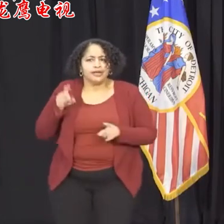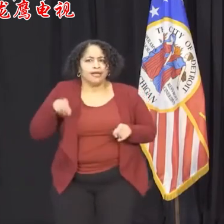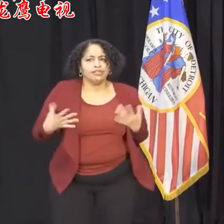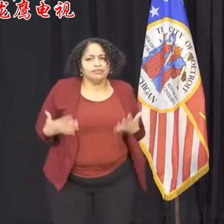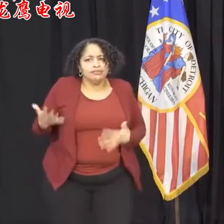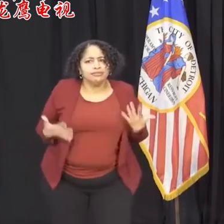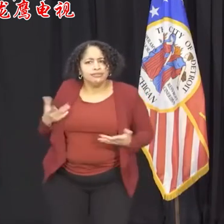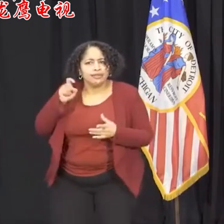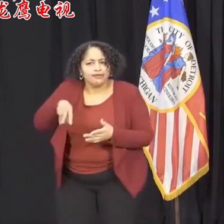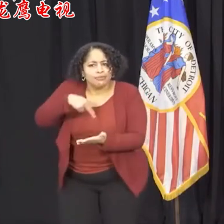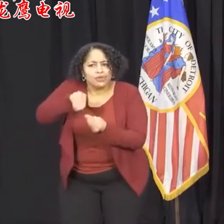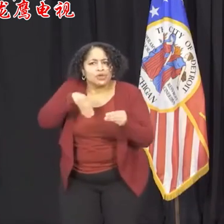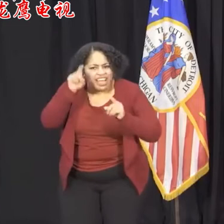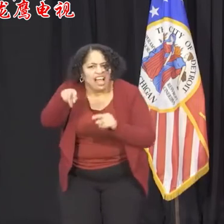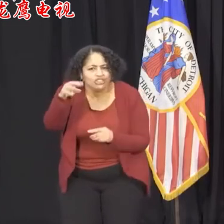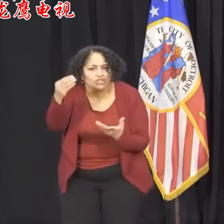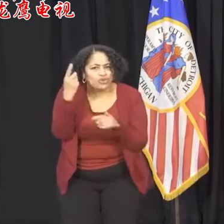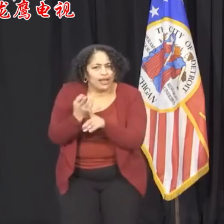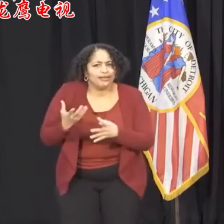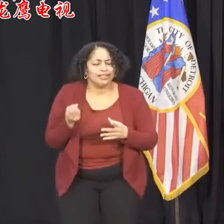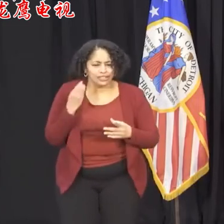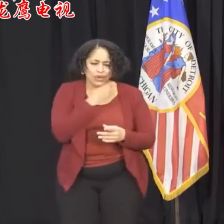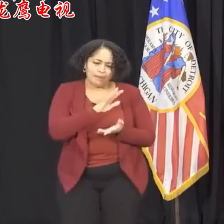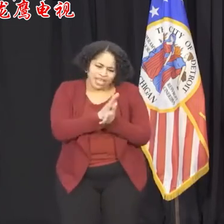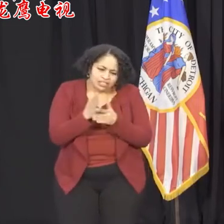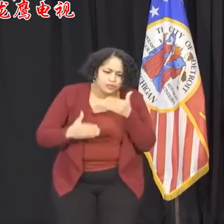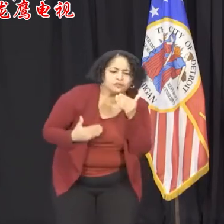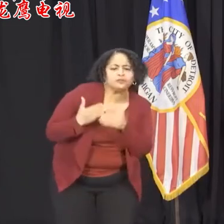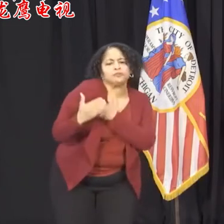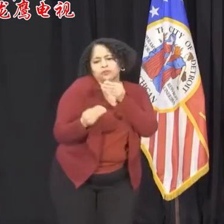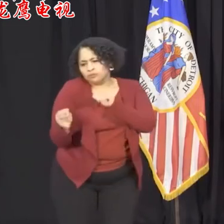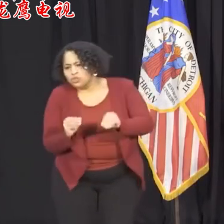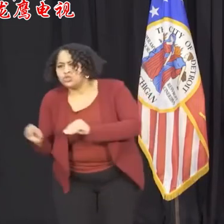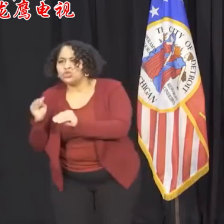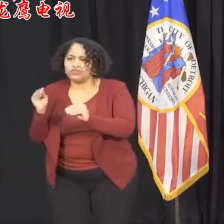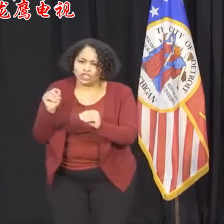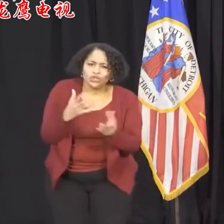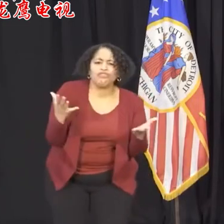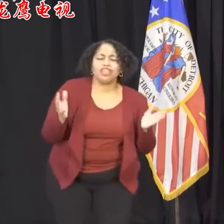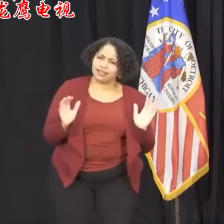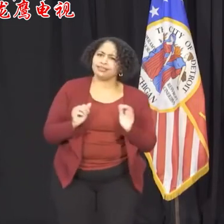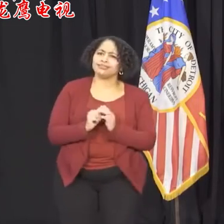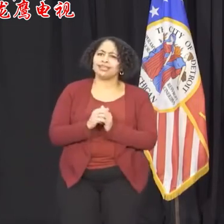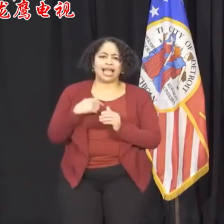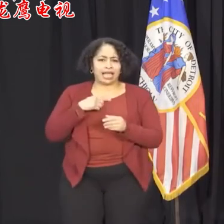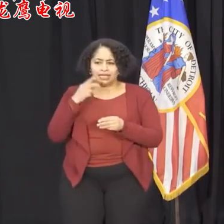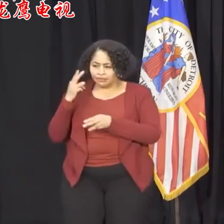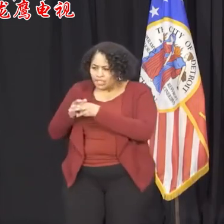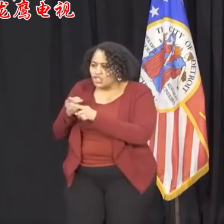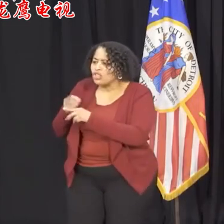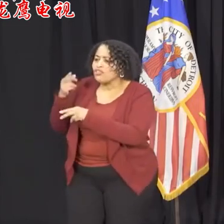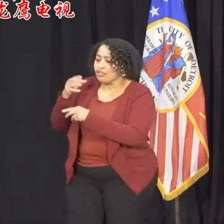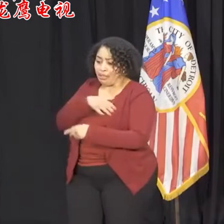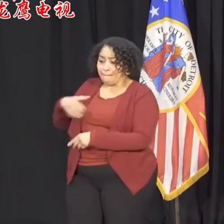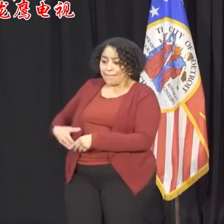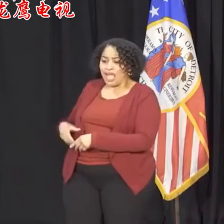he began to move. And I mentioned it to the mayor, and the mayor began, he caught the spirit